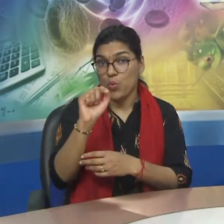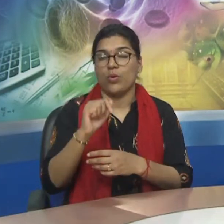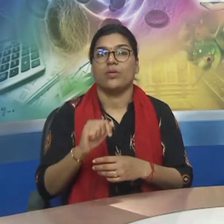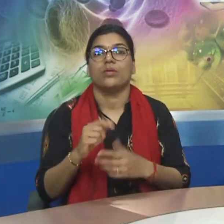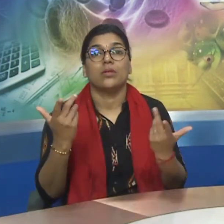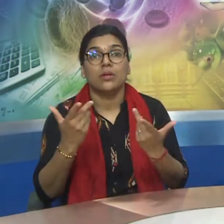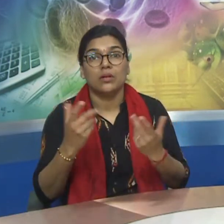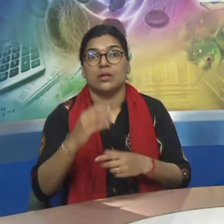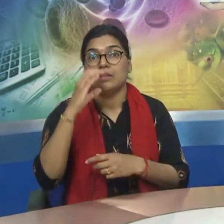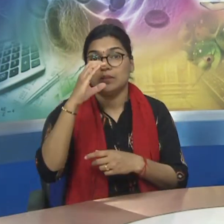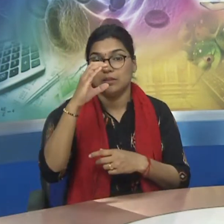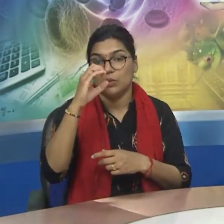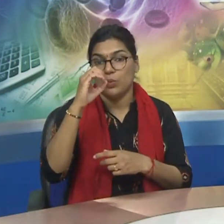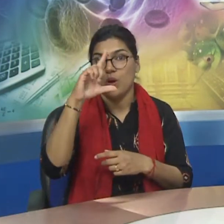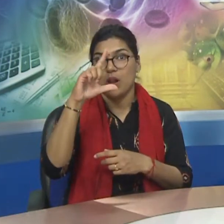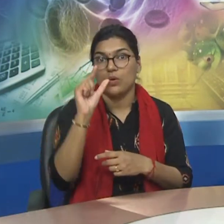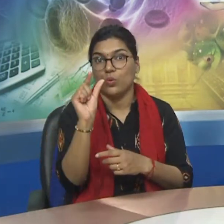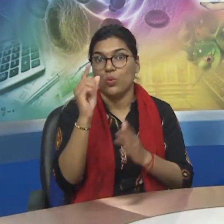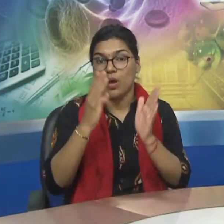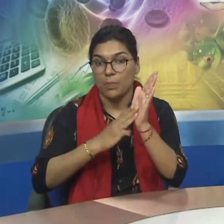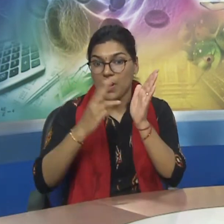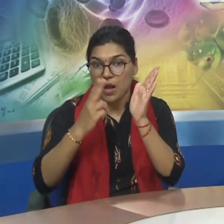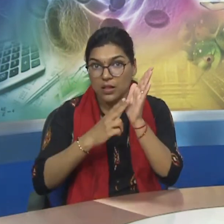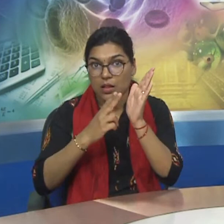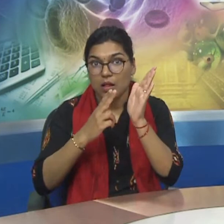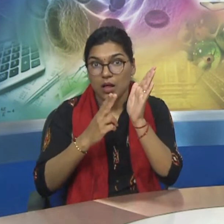Fifth word is column.